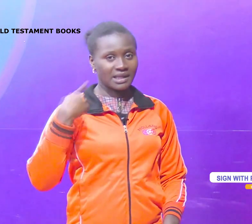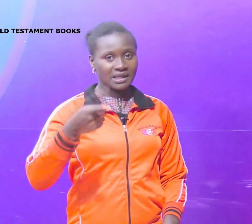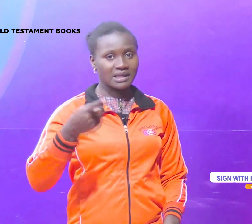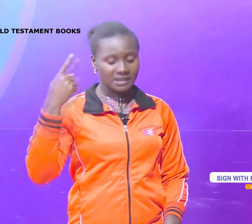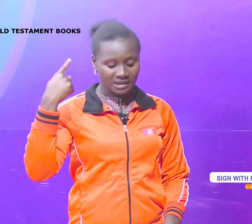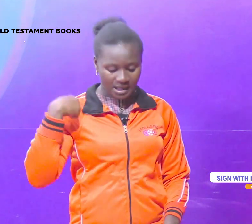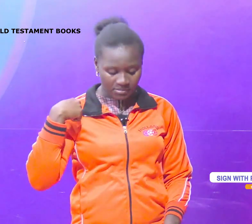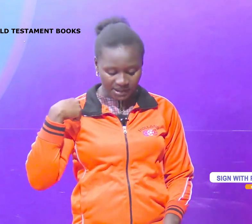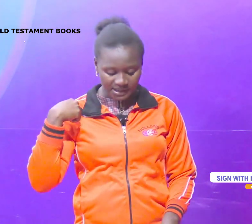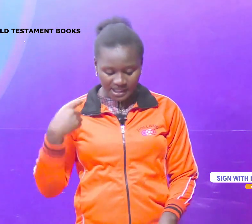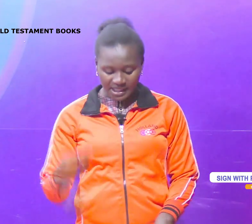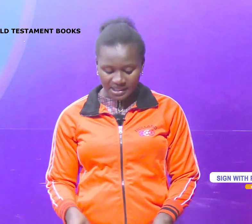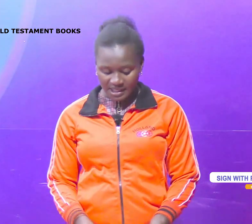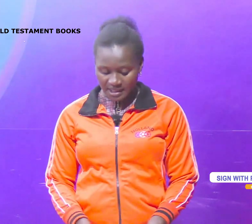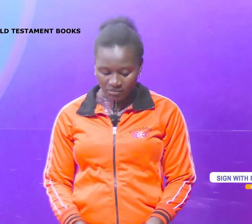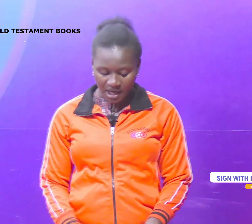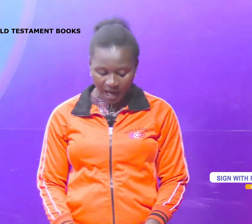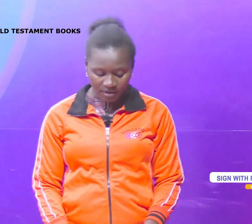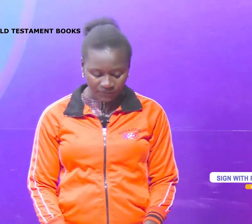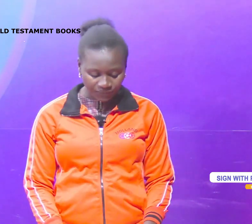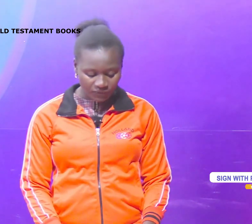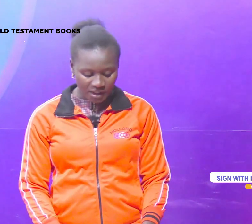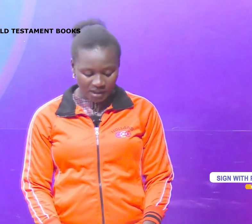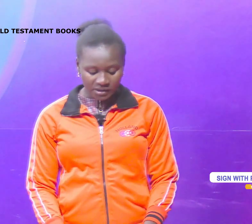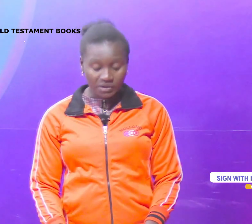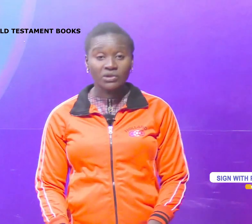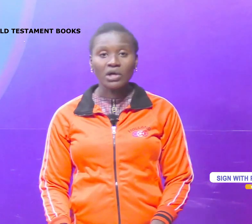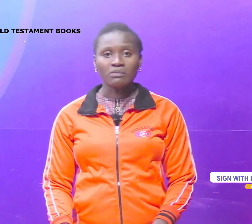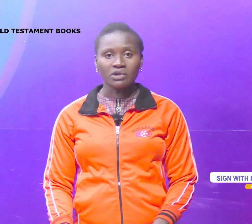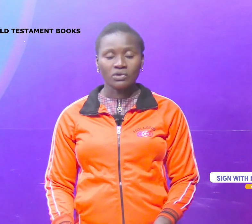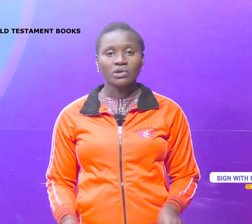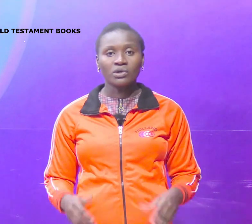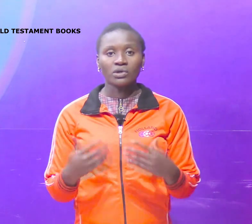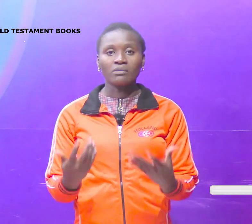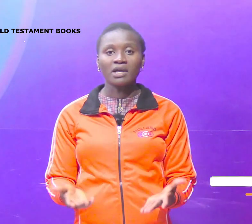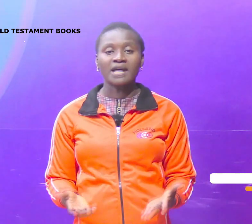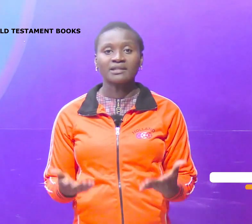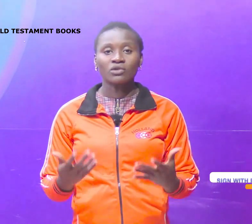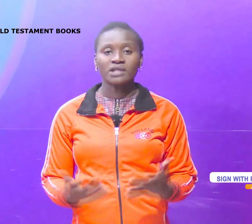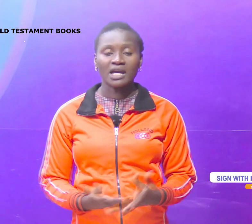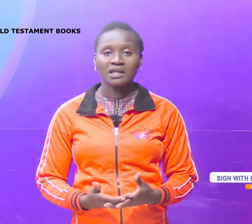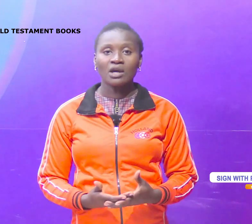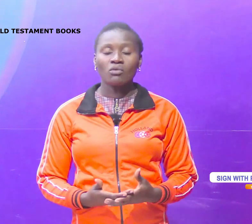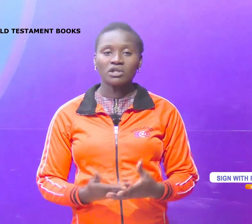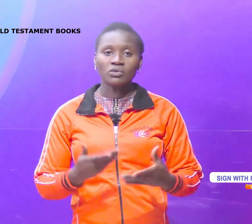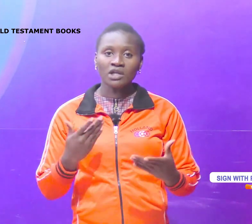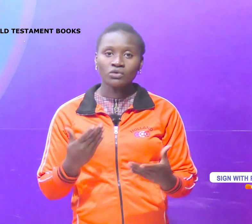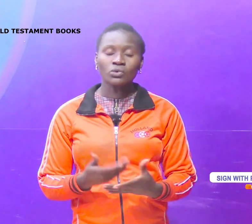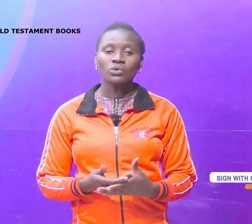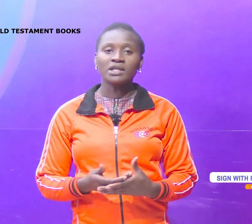this, Numbers. And then we have Deuteronomy. So Deuteronomy has no sign. What we need to do is